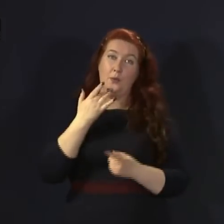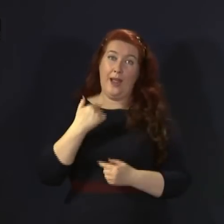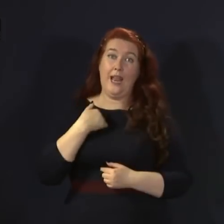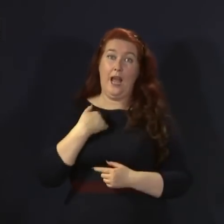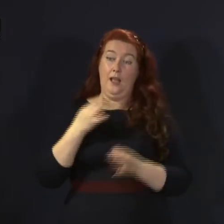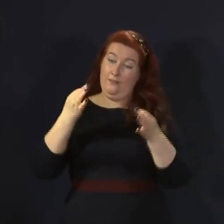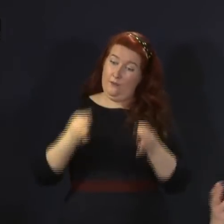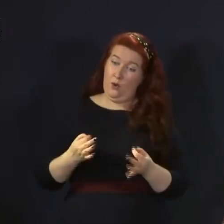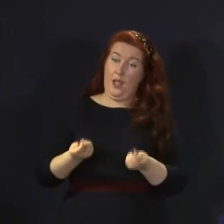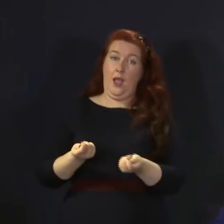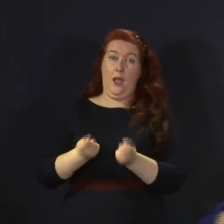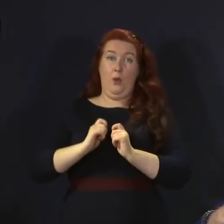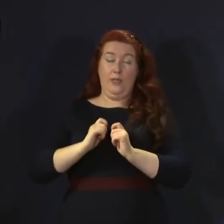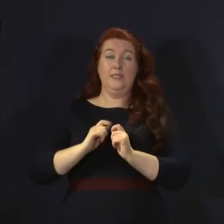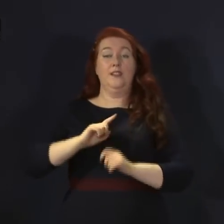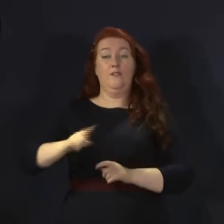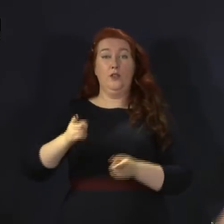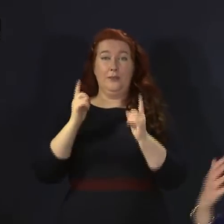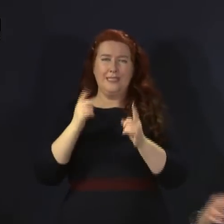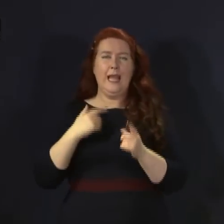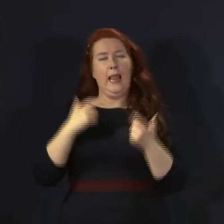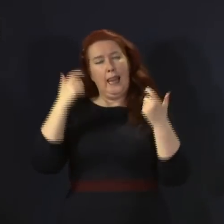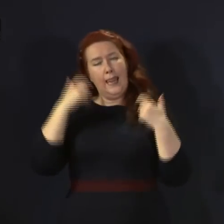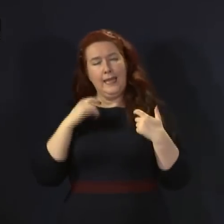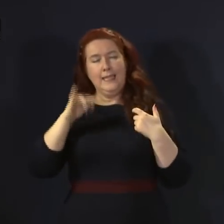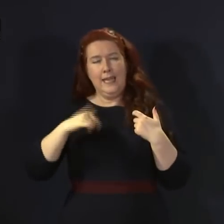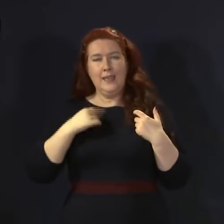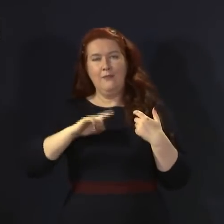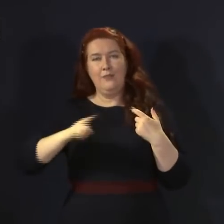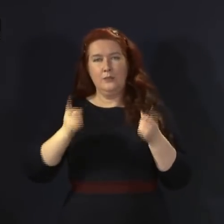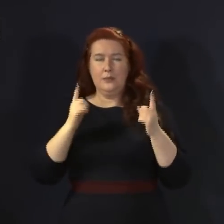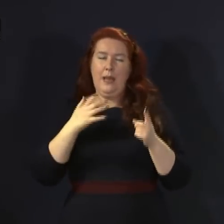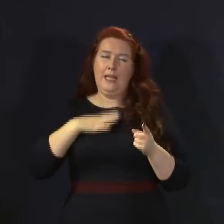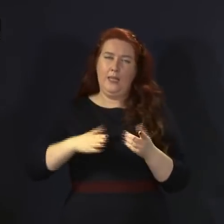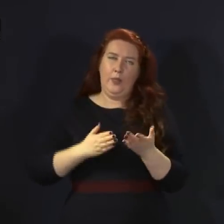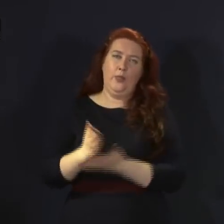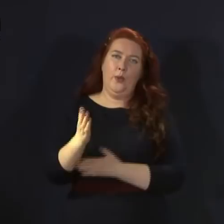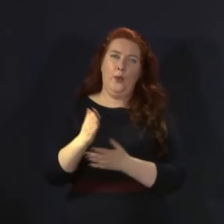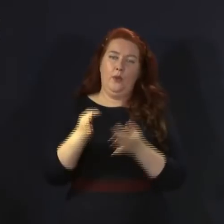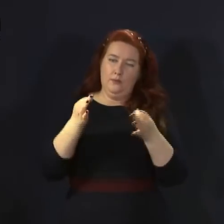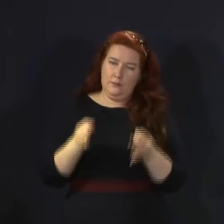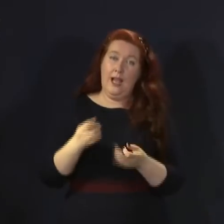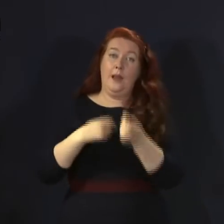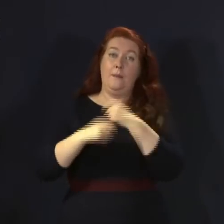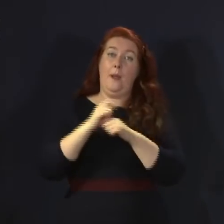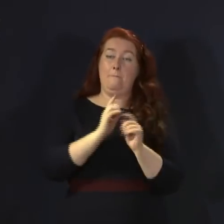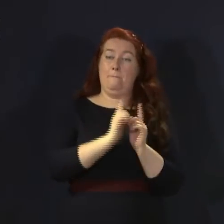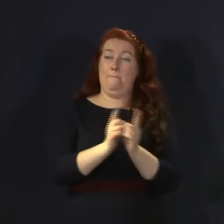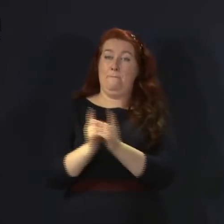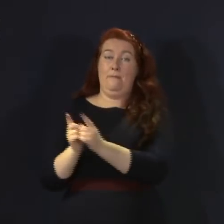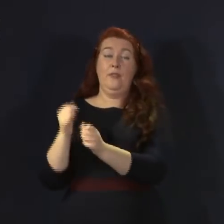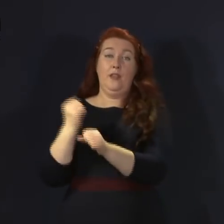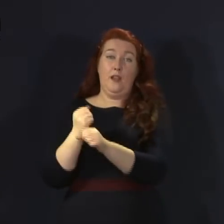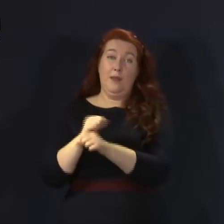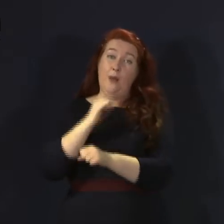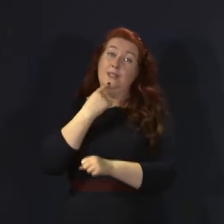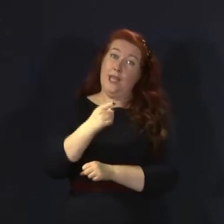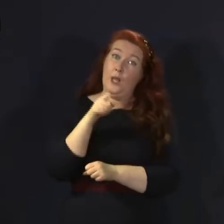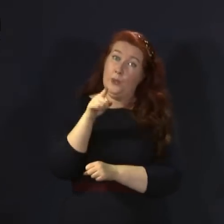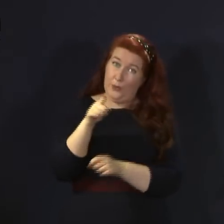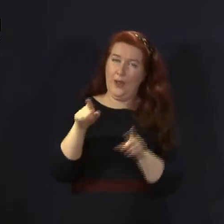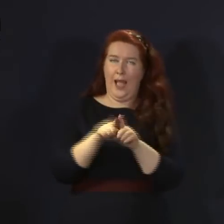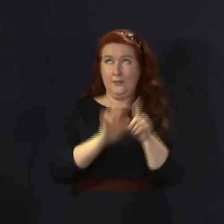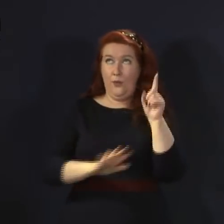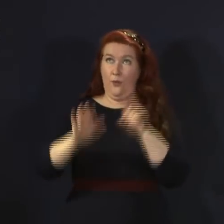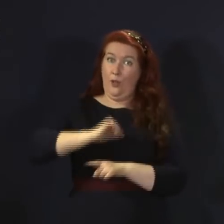First Minister. I'm still legally First Minister, but when I'm reappointed as First Minister and appoint the government, I will tell not just you, but the whole of Scotland,